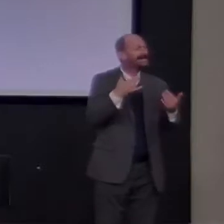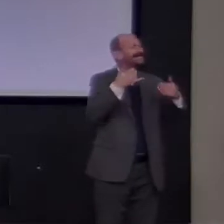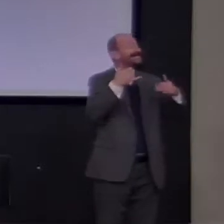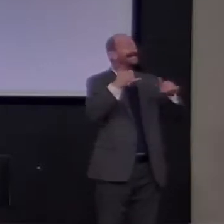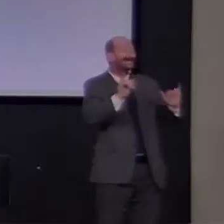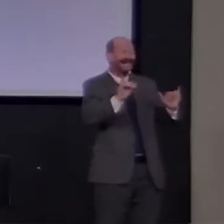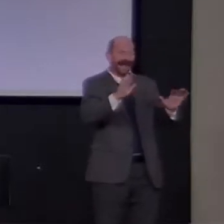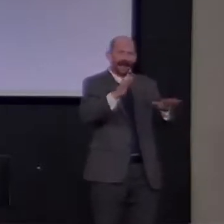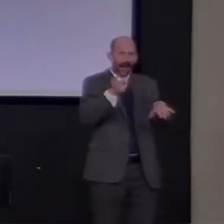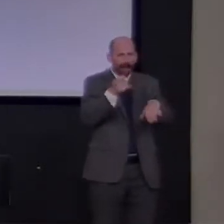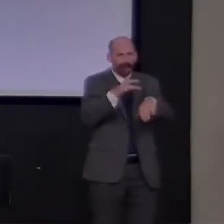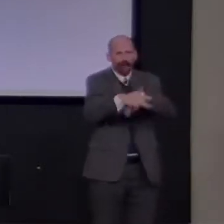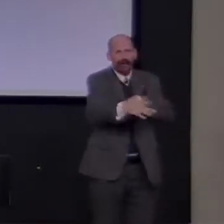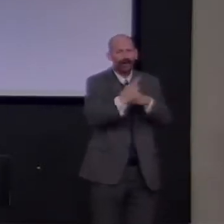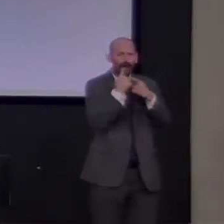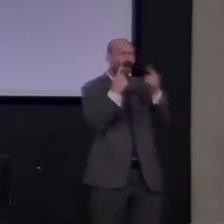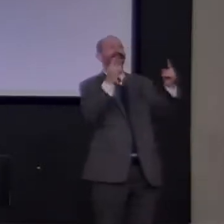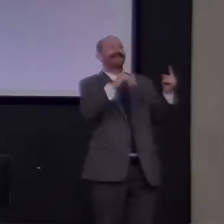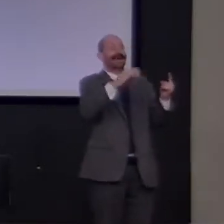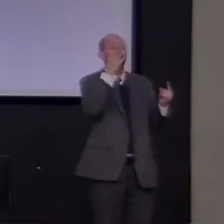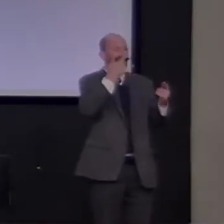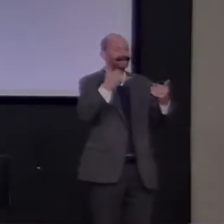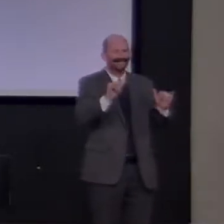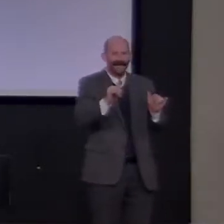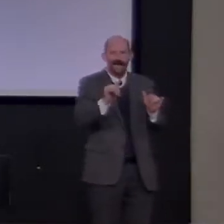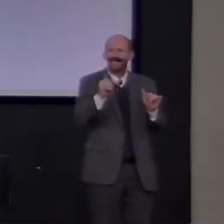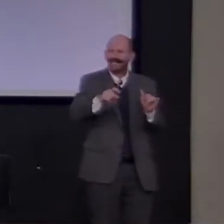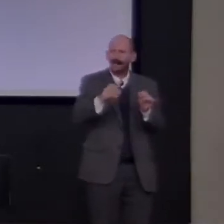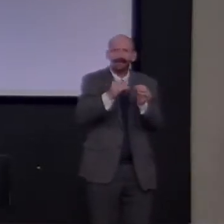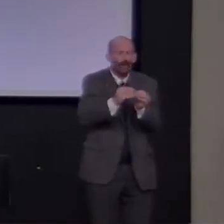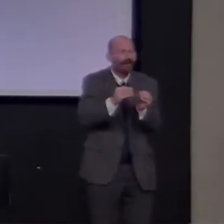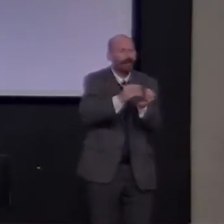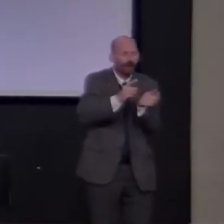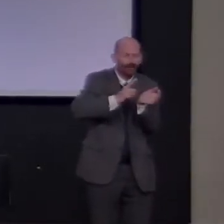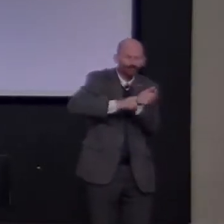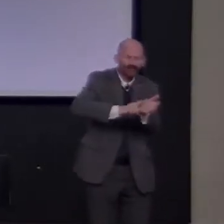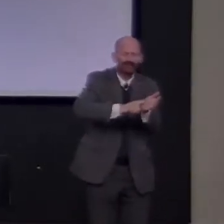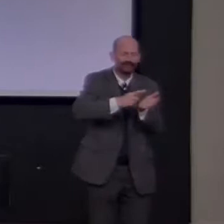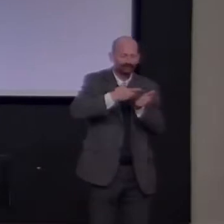of data out there that still requires more empirical investigation.